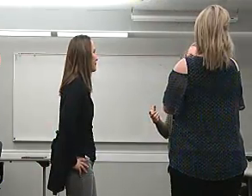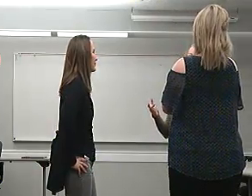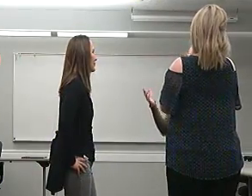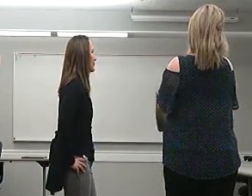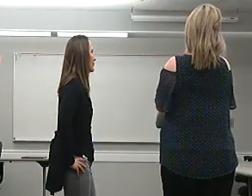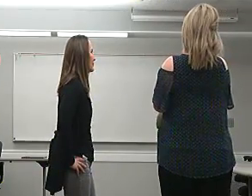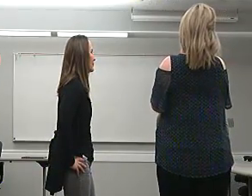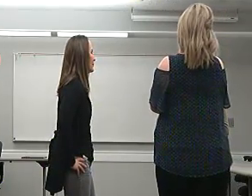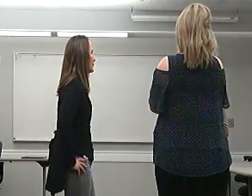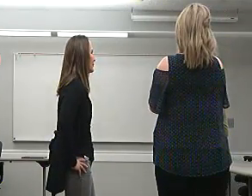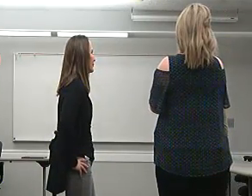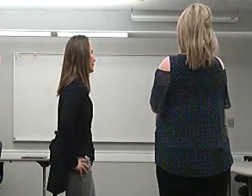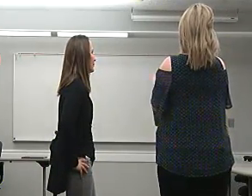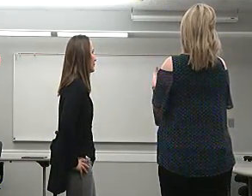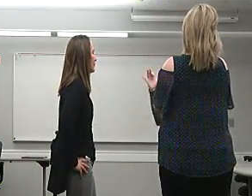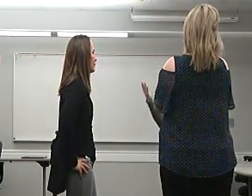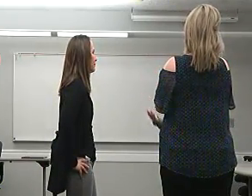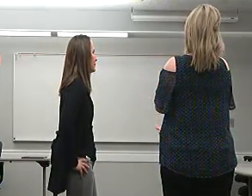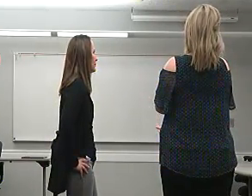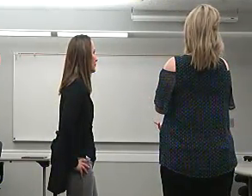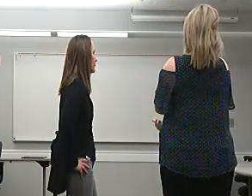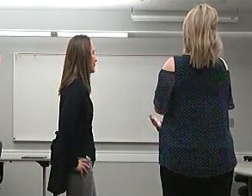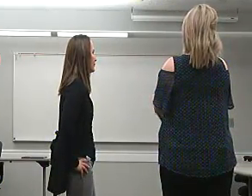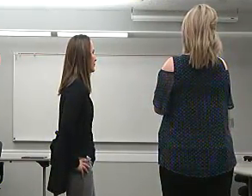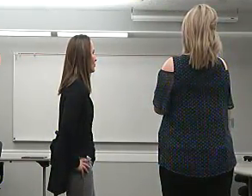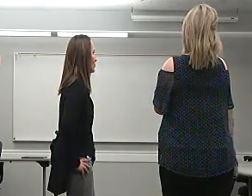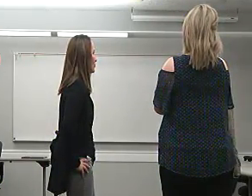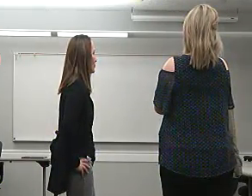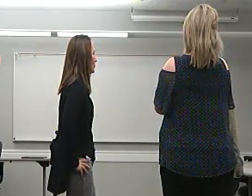I see when I go to my and that's great. My mom has to